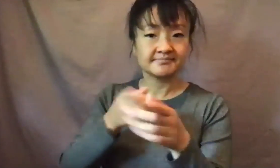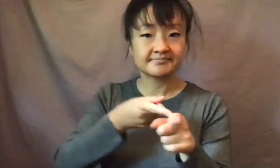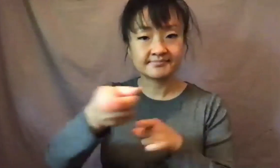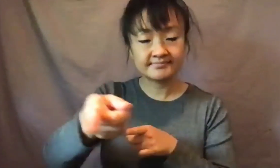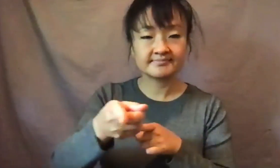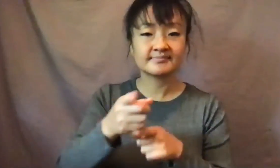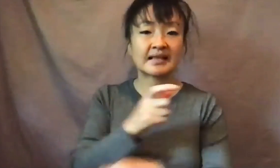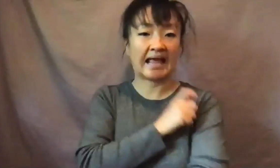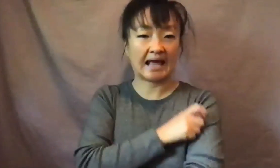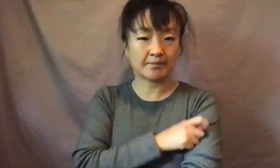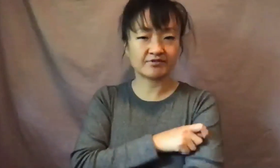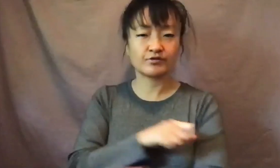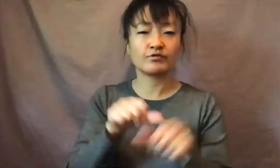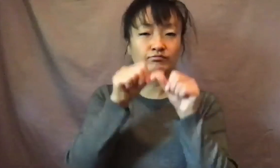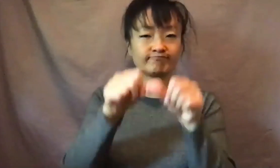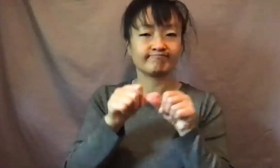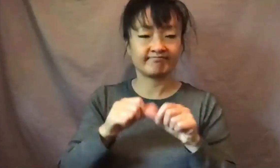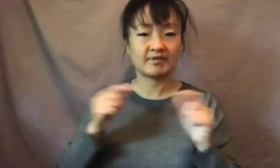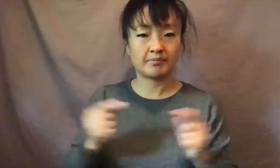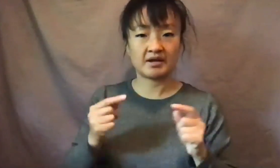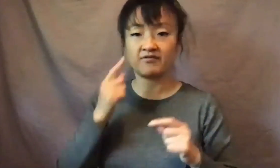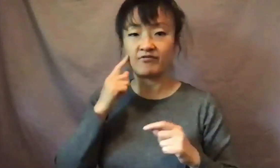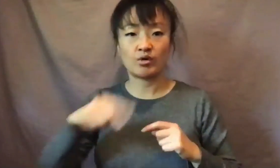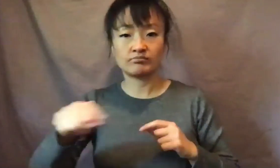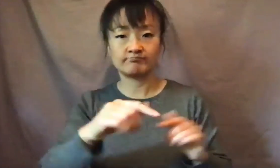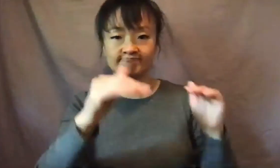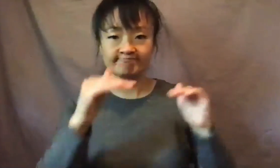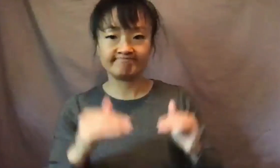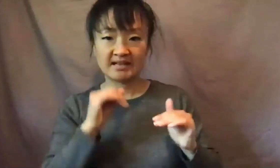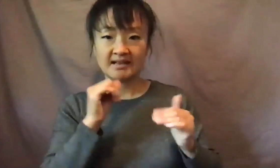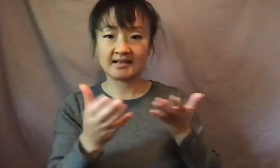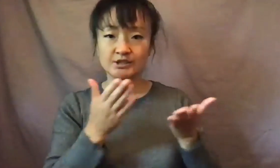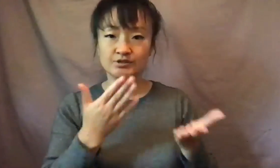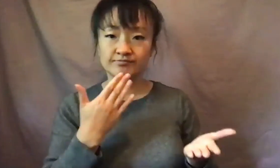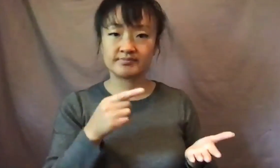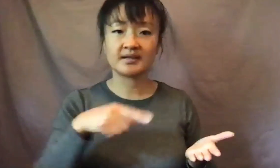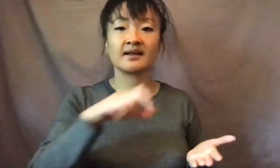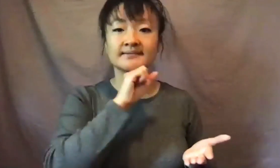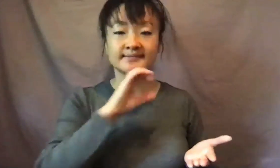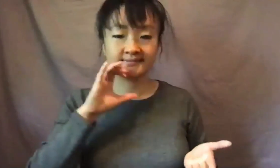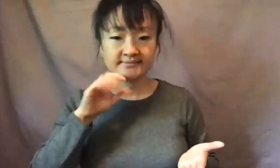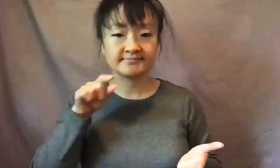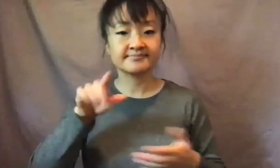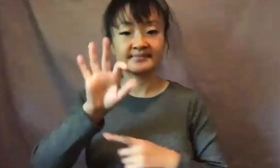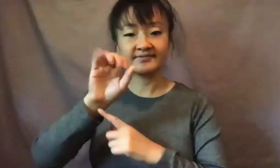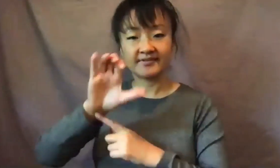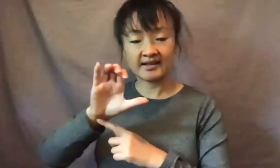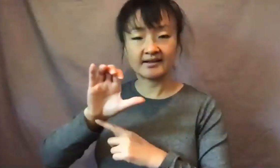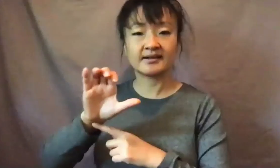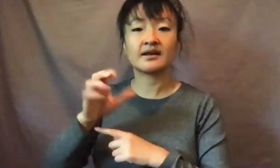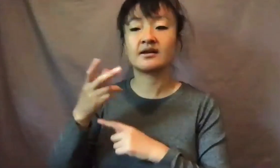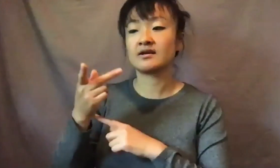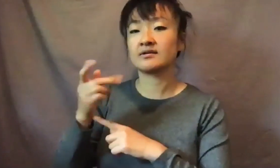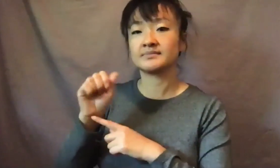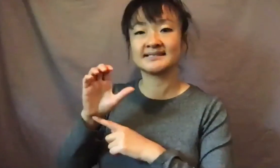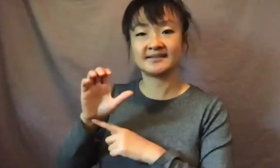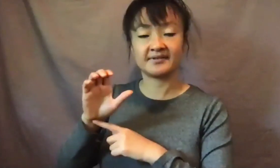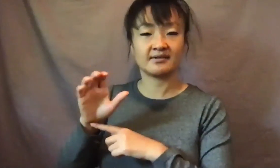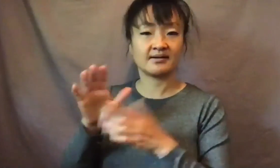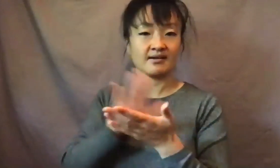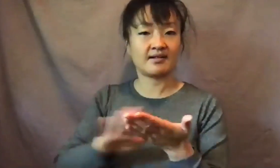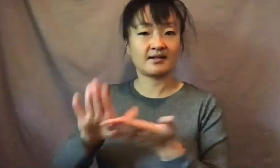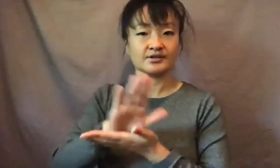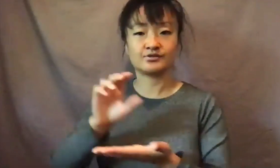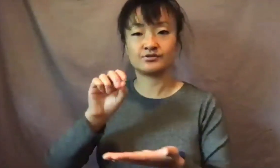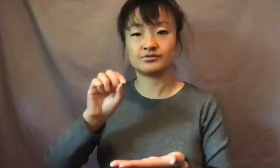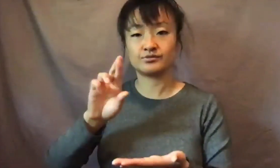pain, particularly for the underserved and senior citizens. Donna is on faculty at Pacific College of Oriental Medicine. She also